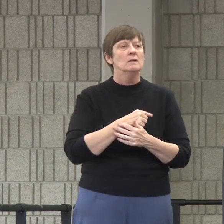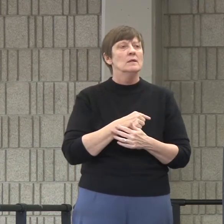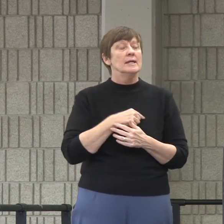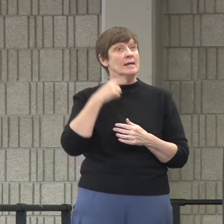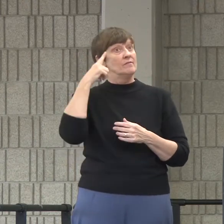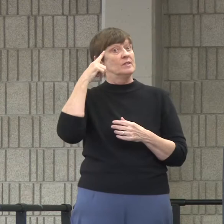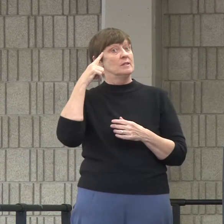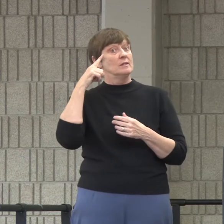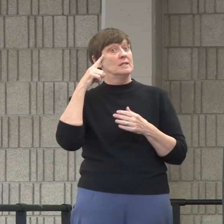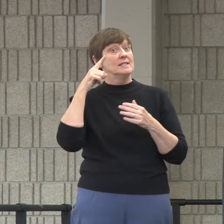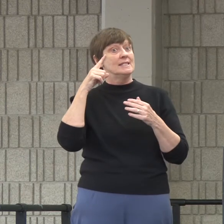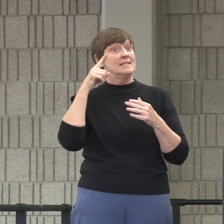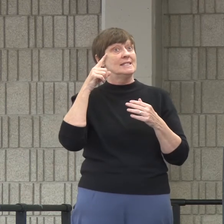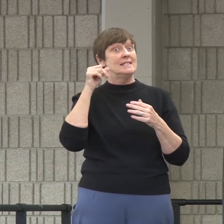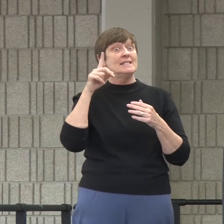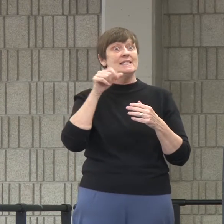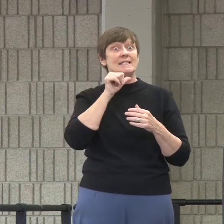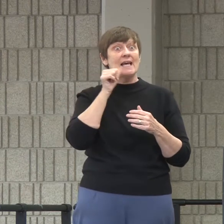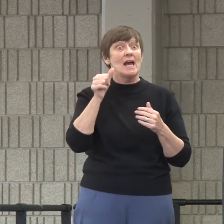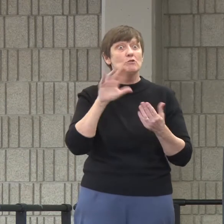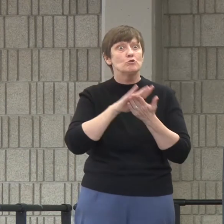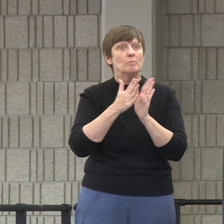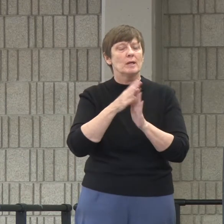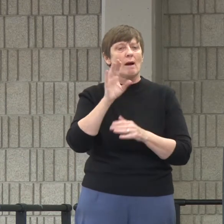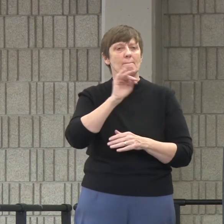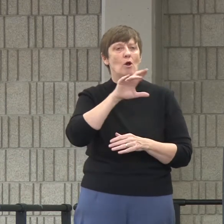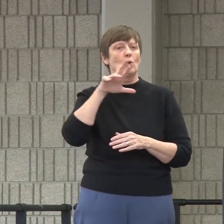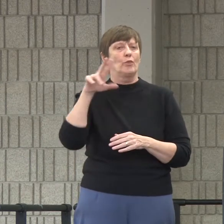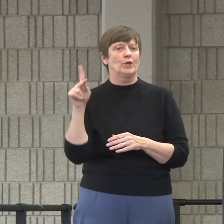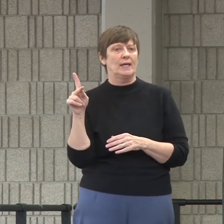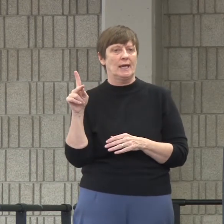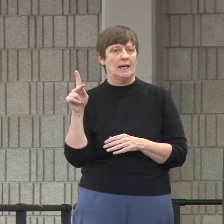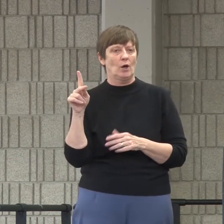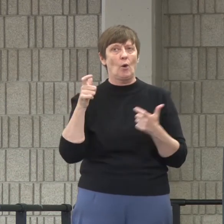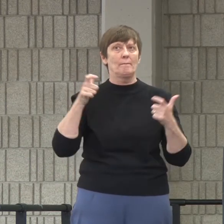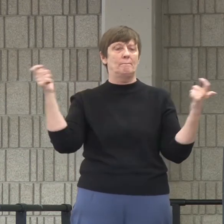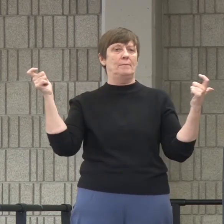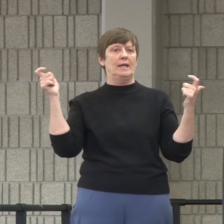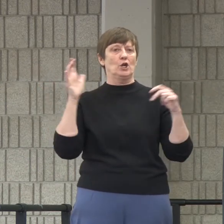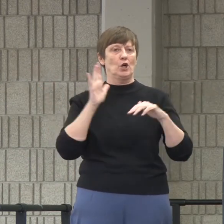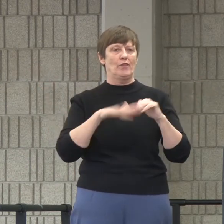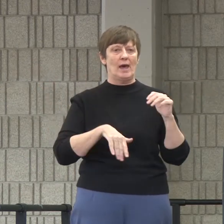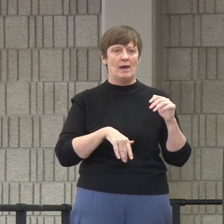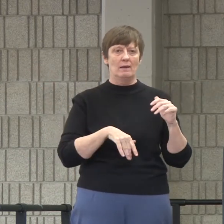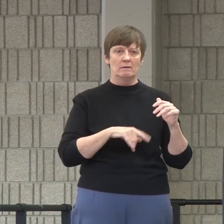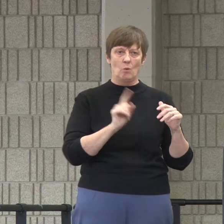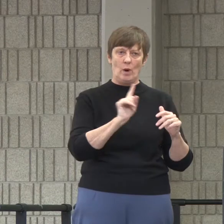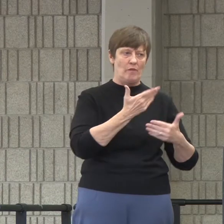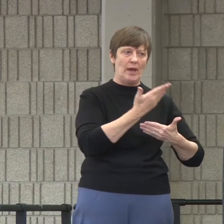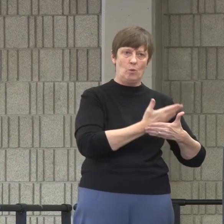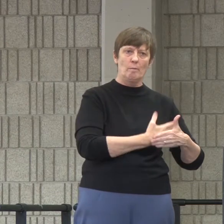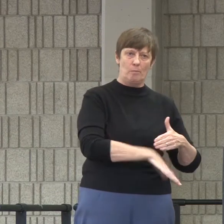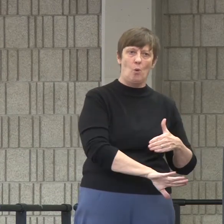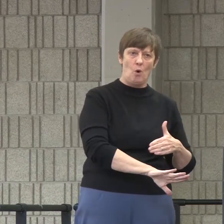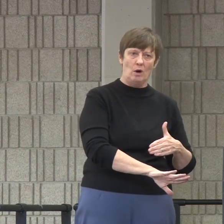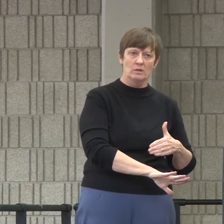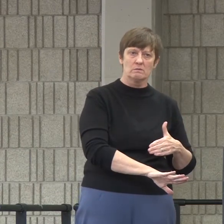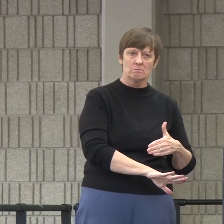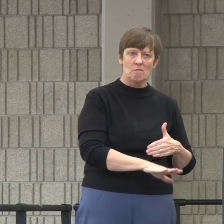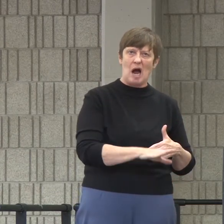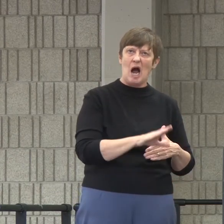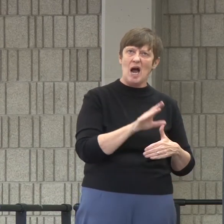to be Martin King, if a human being dares to be bigger than the condition into which she or he was